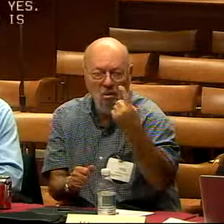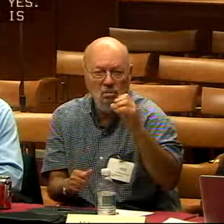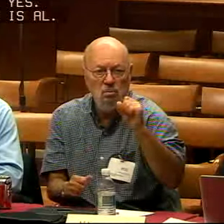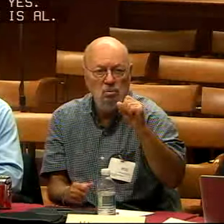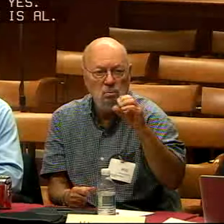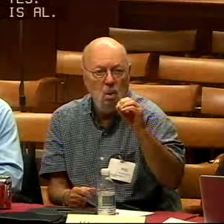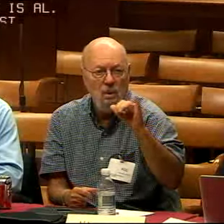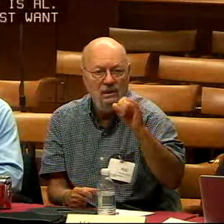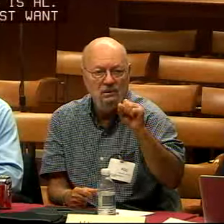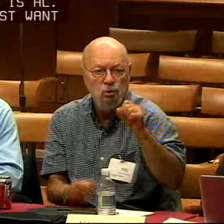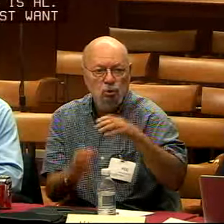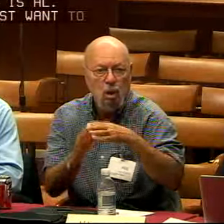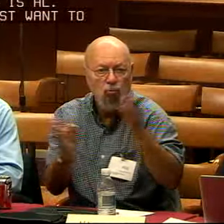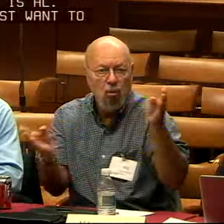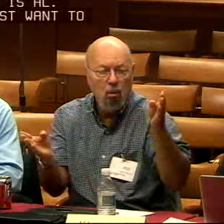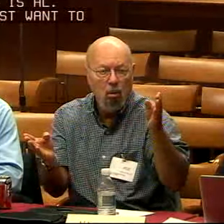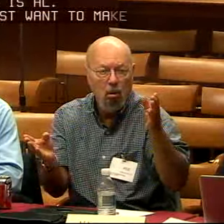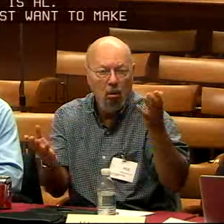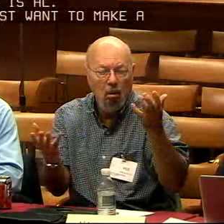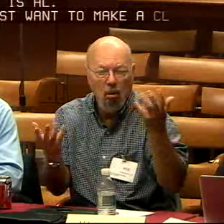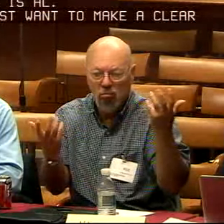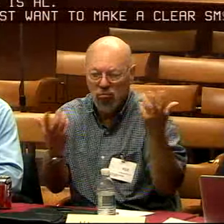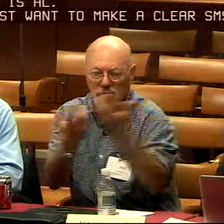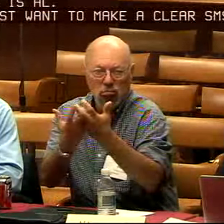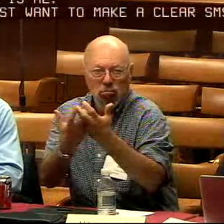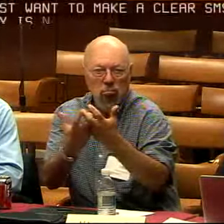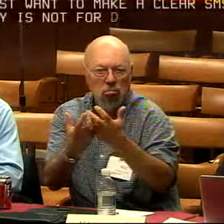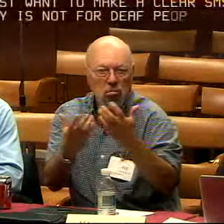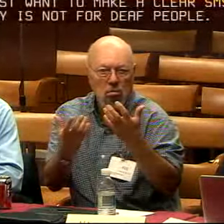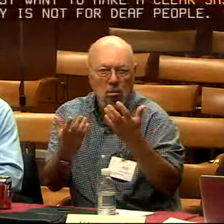everyone. So it's general, and it would